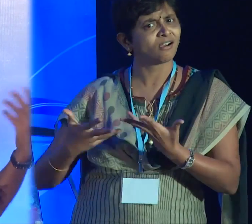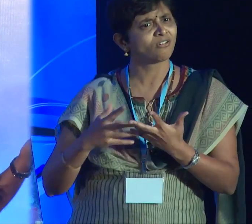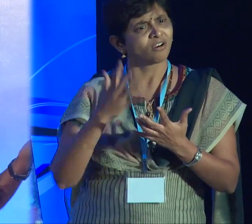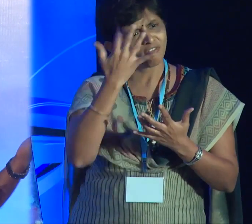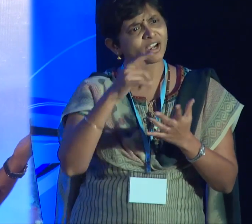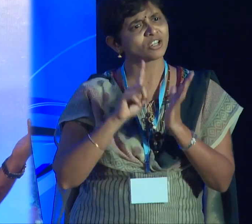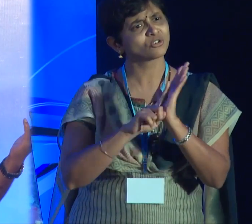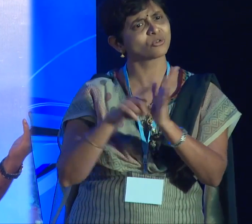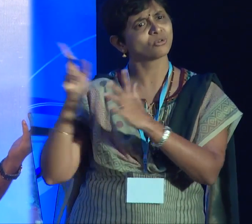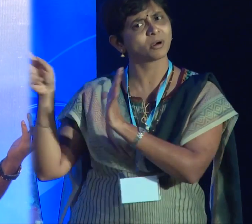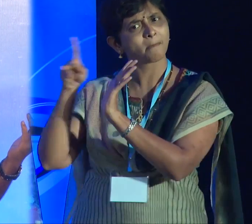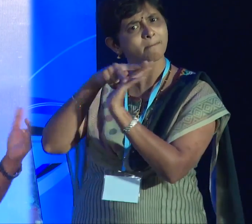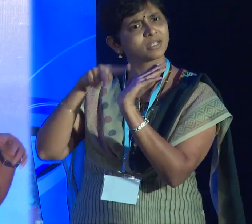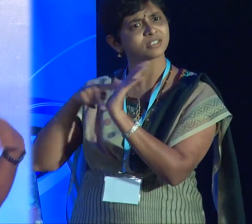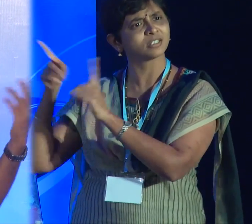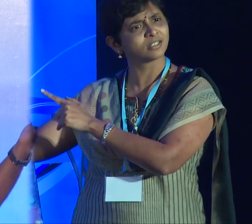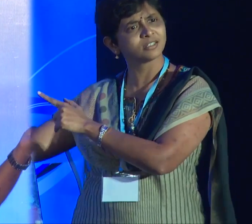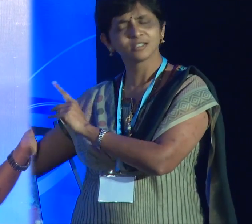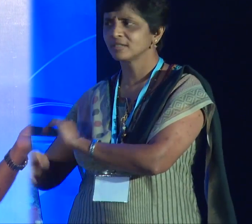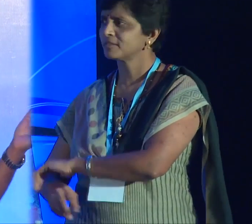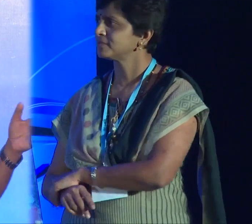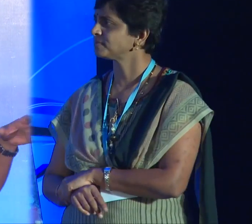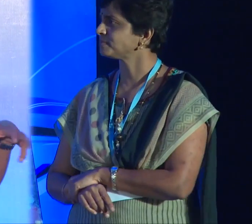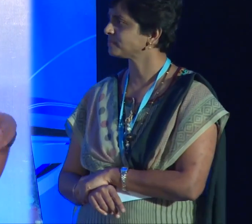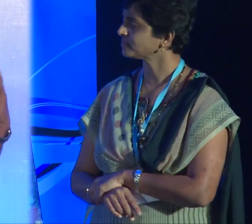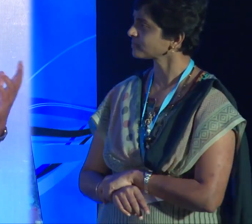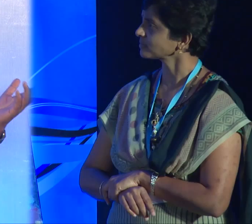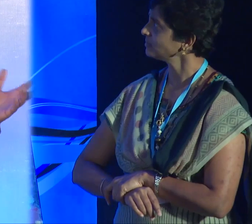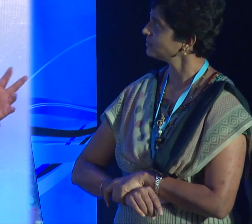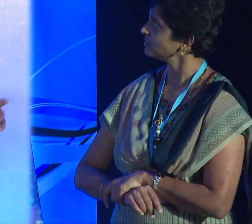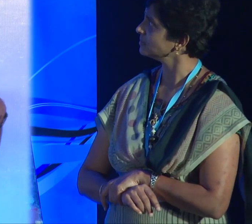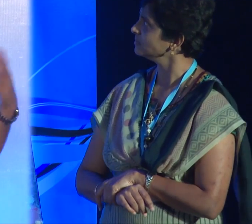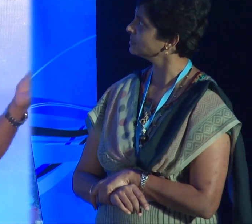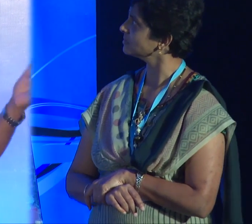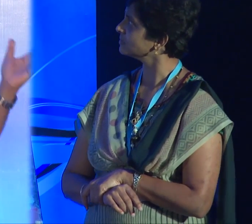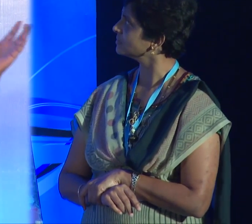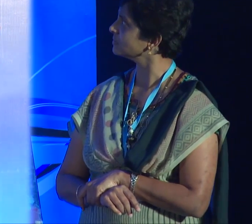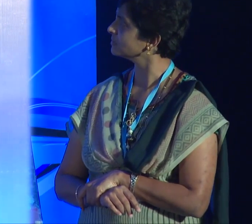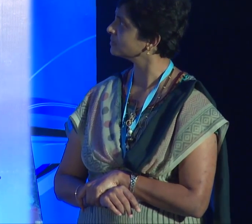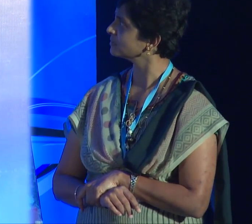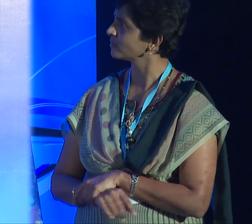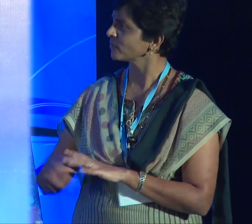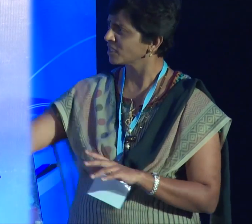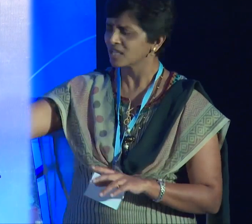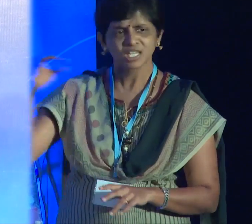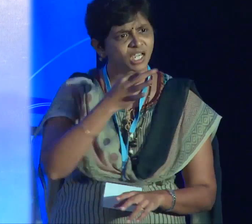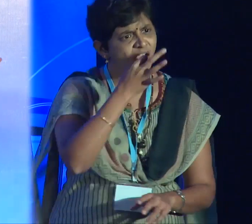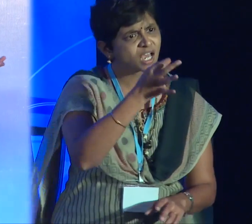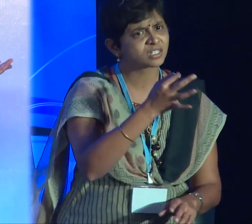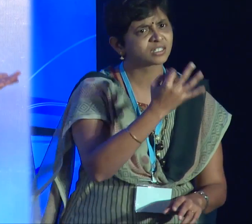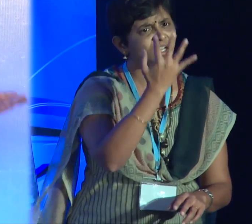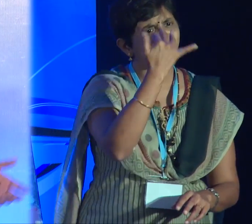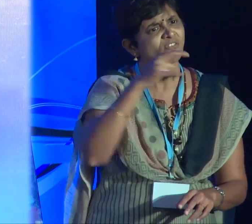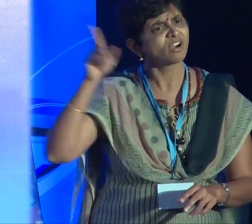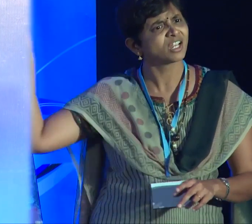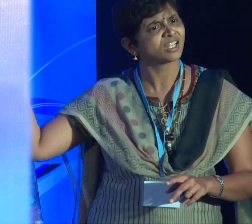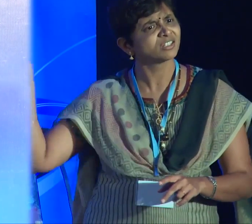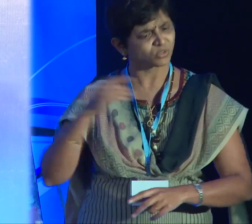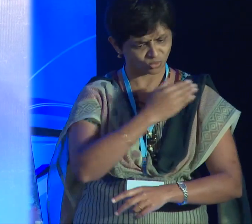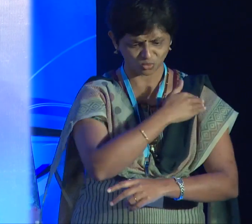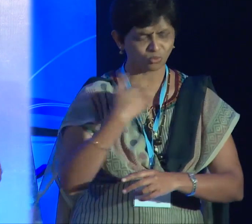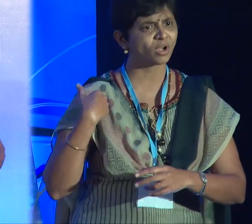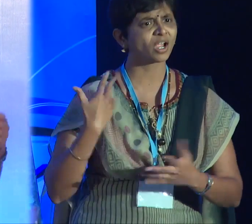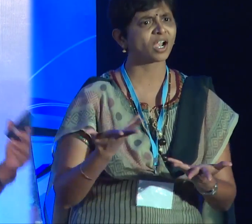when I once asked, it's a story which is told, and the same story was said. I once asked the people, why is this image like this? Why